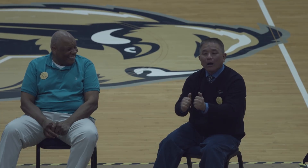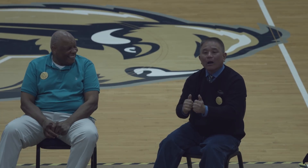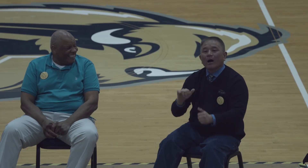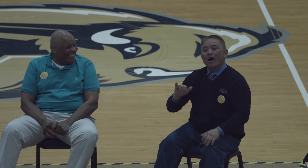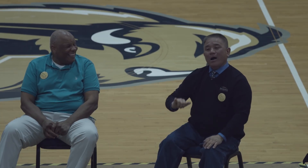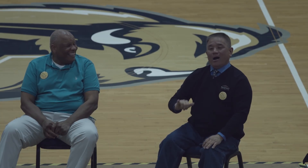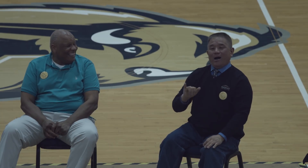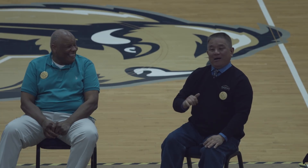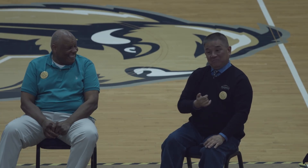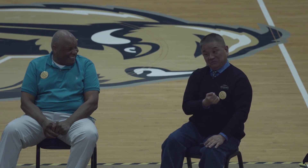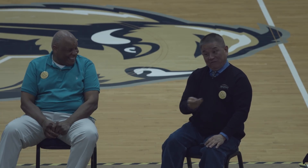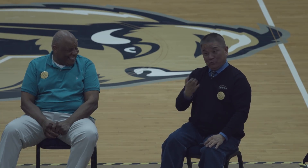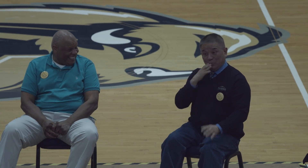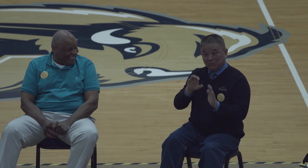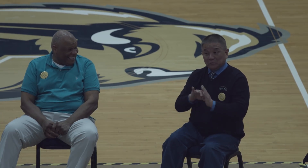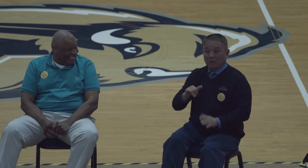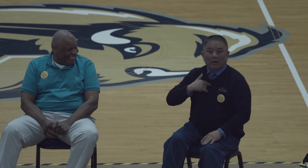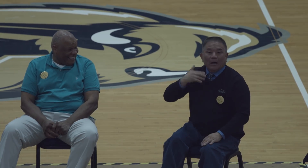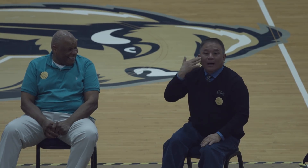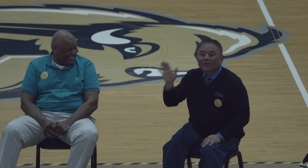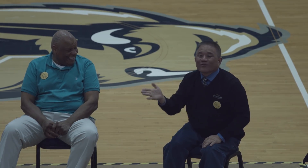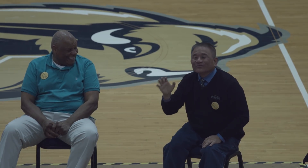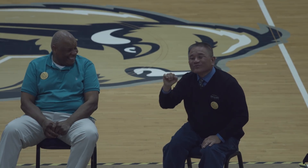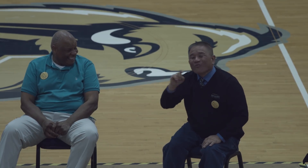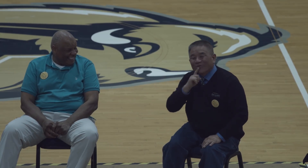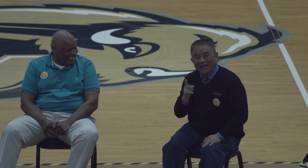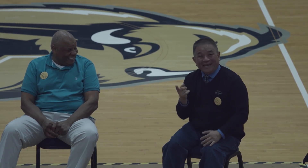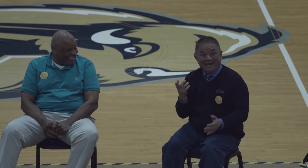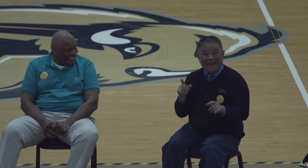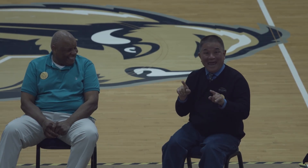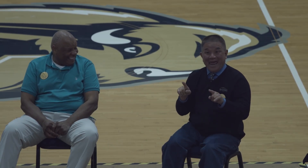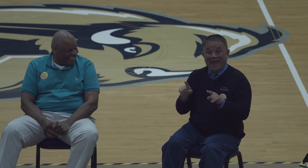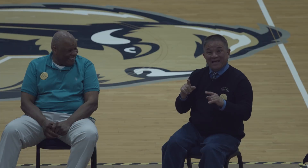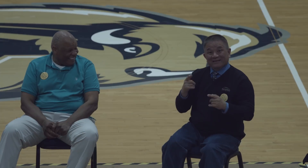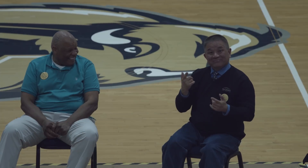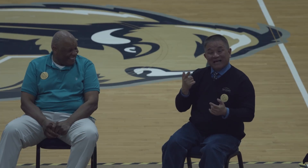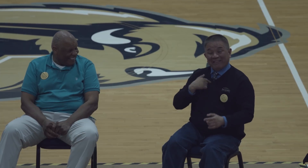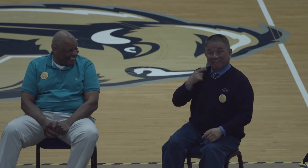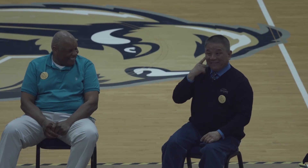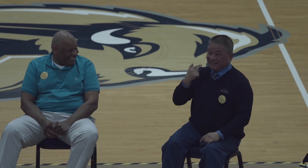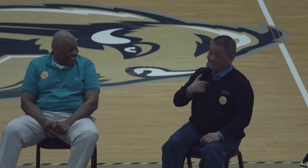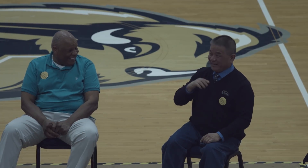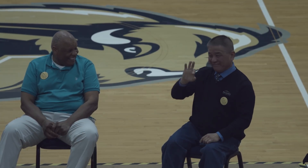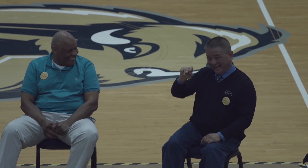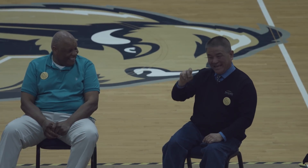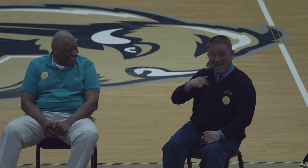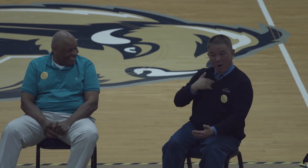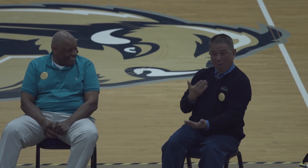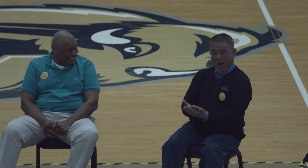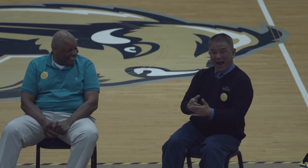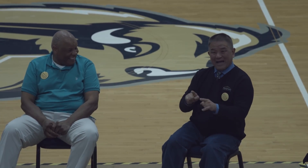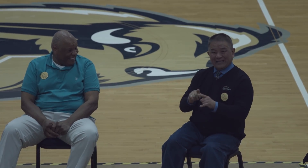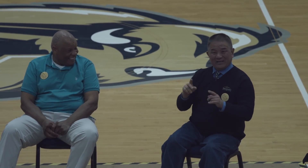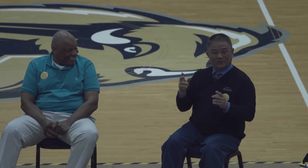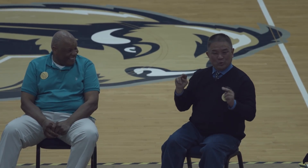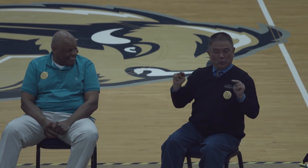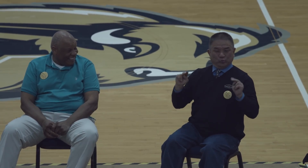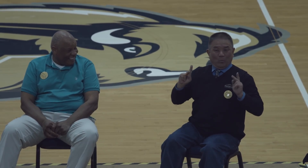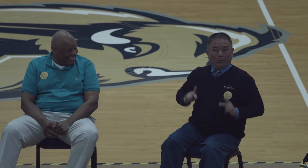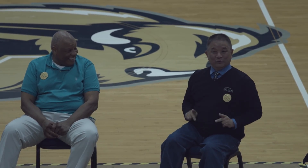leaders were made me get shots of everyone. But I got a lot of amazing shots that I didn't know were amazing in the moment. But the fact that I came